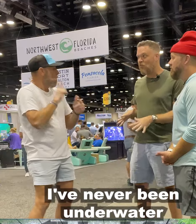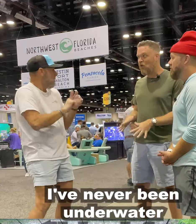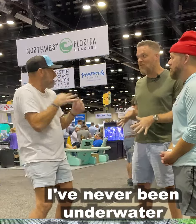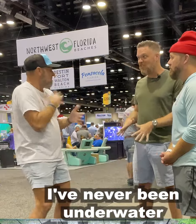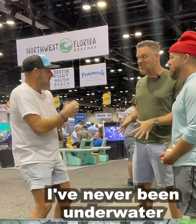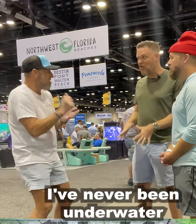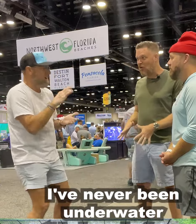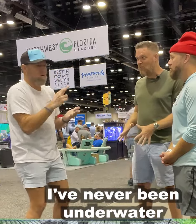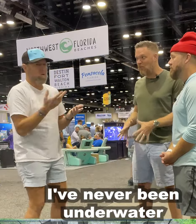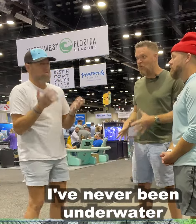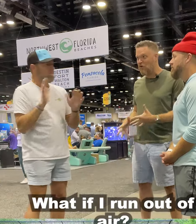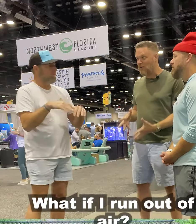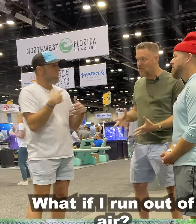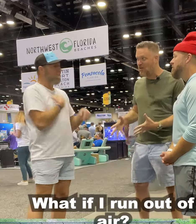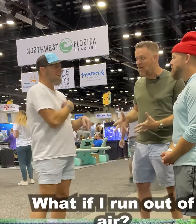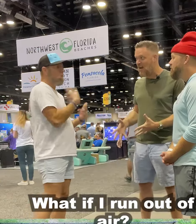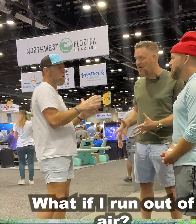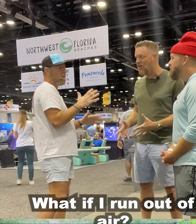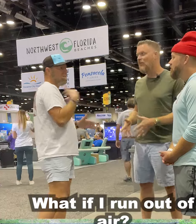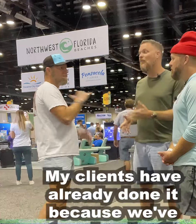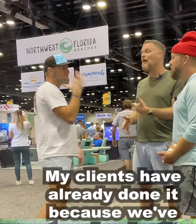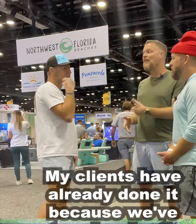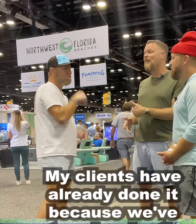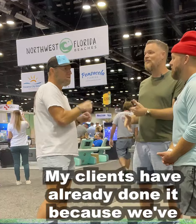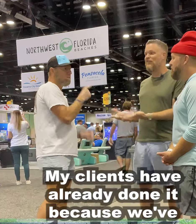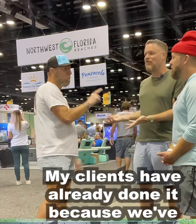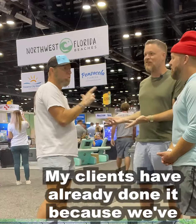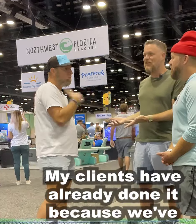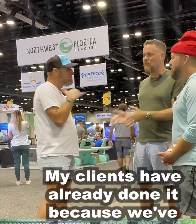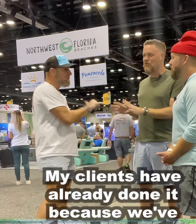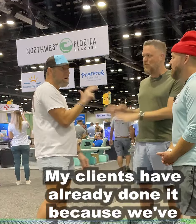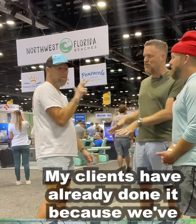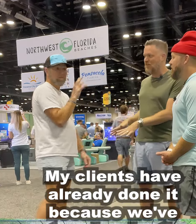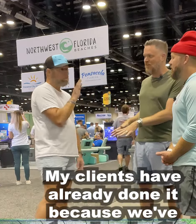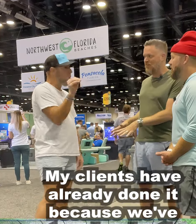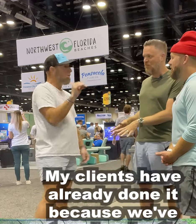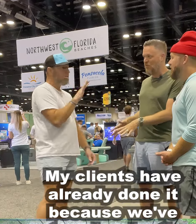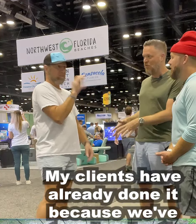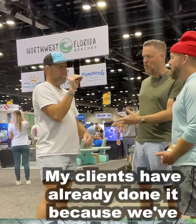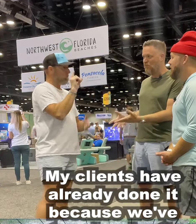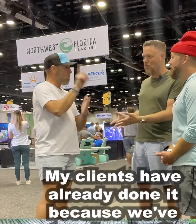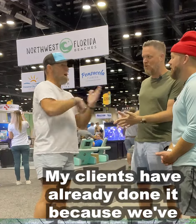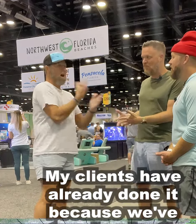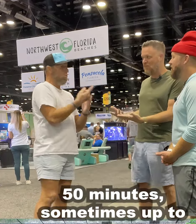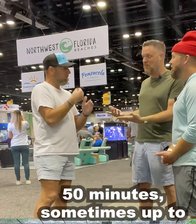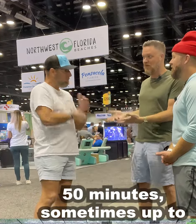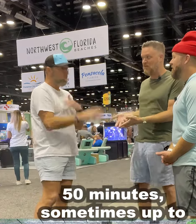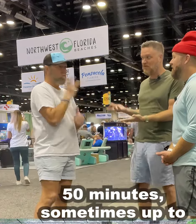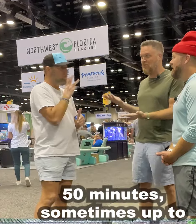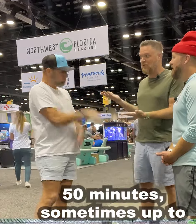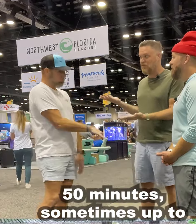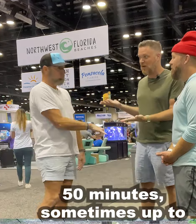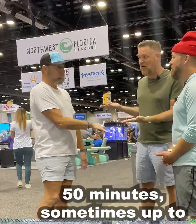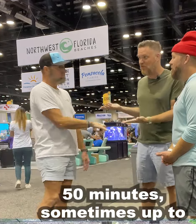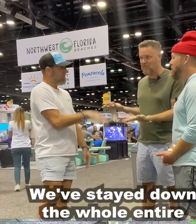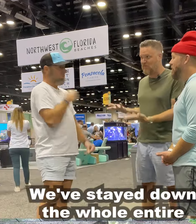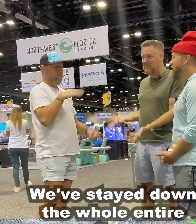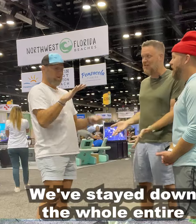underwater this long before. What if I run out of air? But my clients have already done it because we've stayed under the whole 40, 50 minutes, sometimes up to an hour. We've stayed